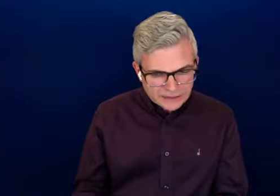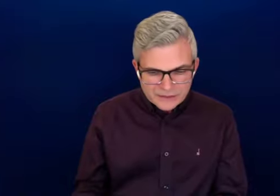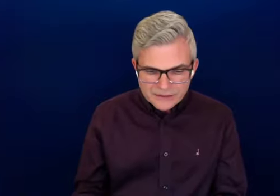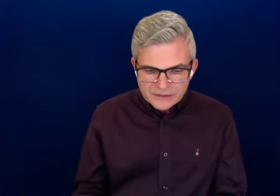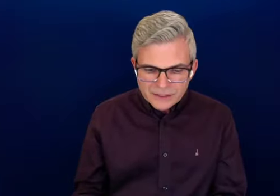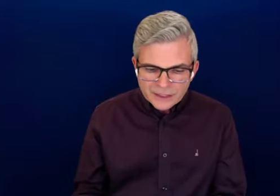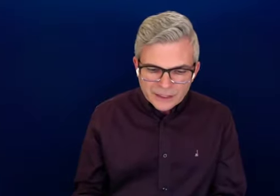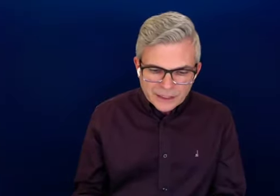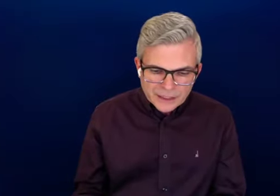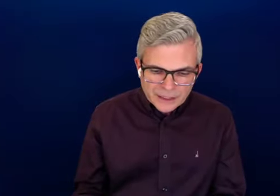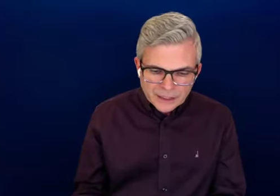Let's see.